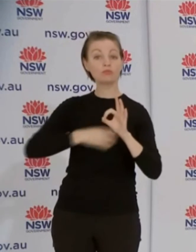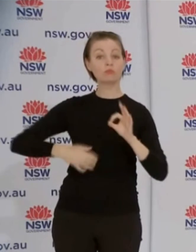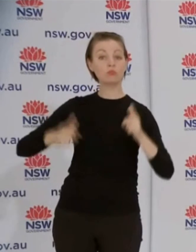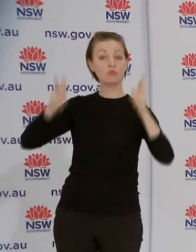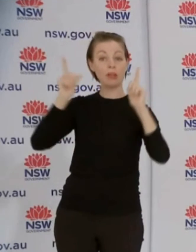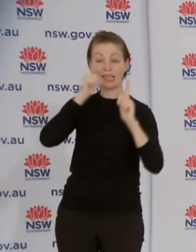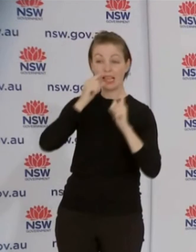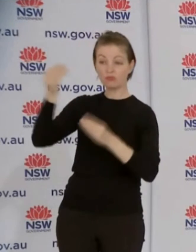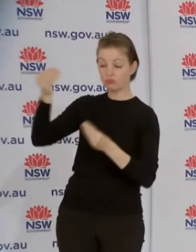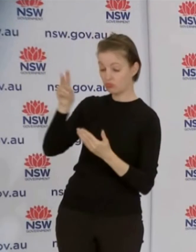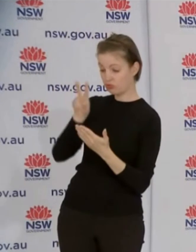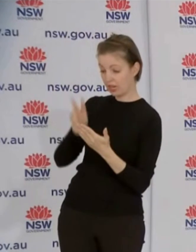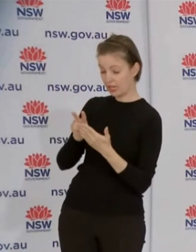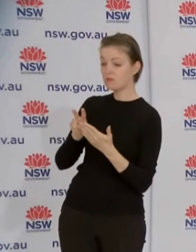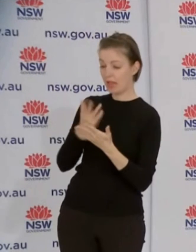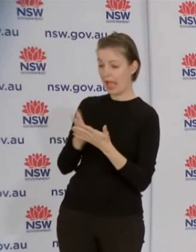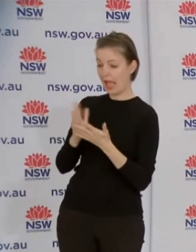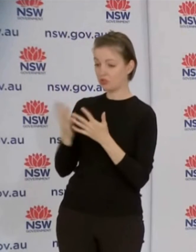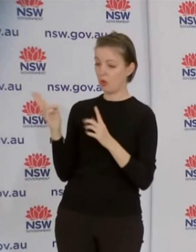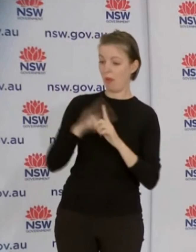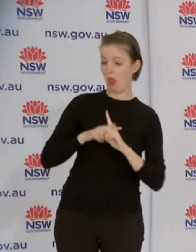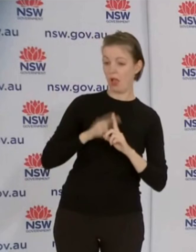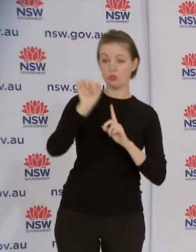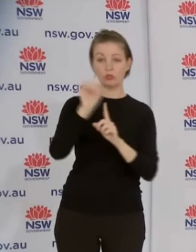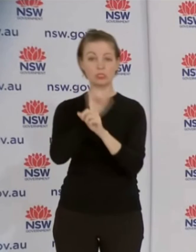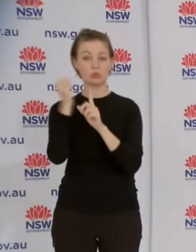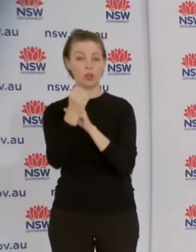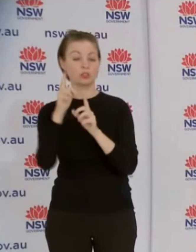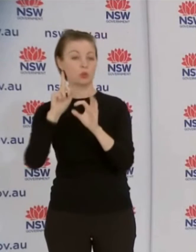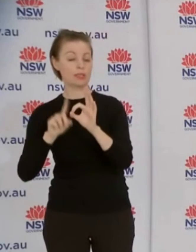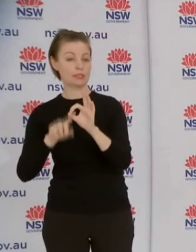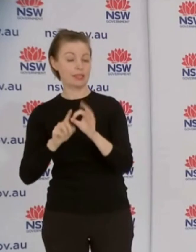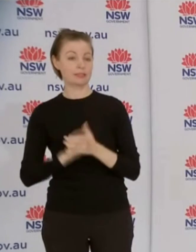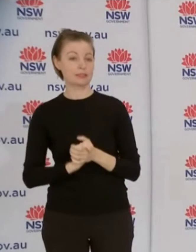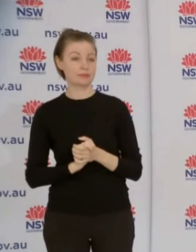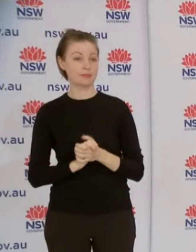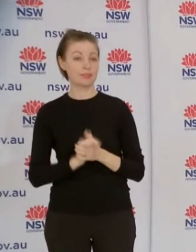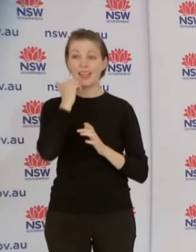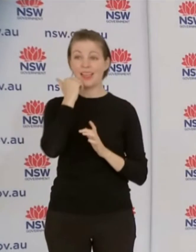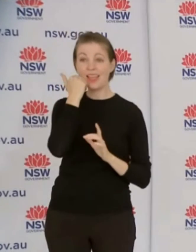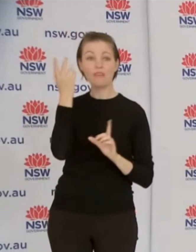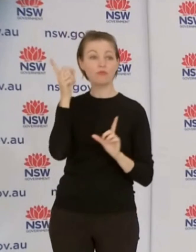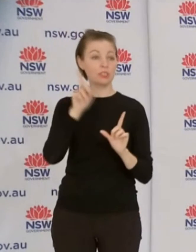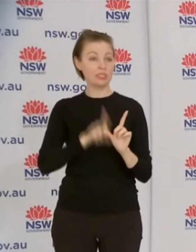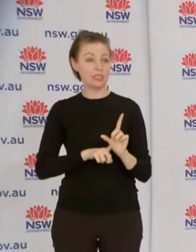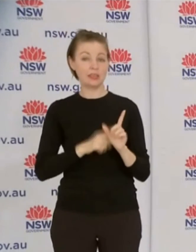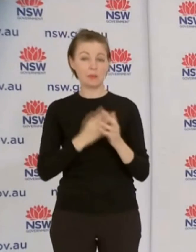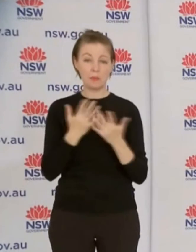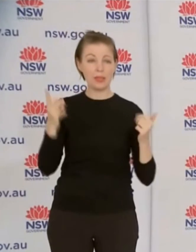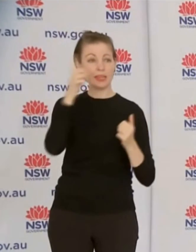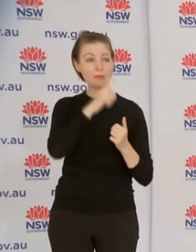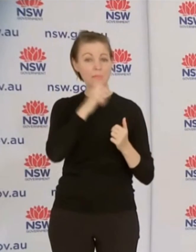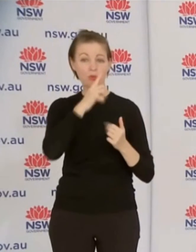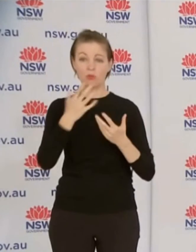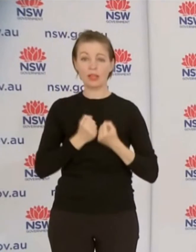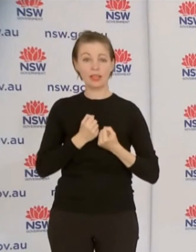600 to 800 people who die of the flu every year, if you extrapolate that across the nation and triple it, that's nearly 2,500 people across the